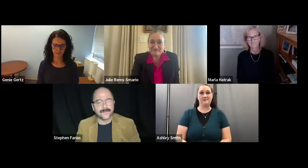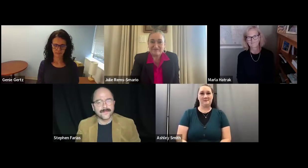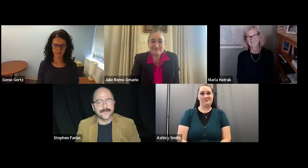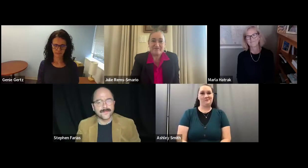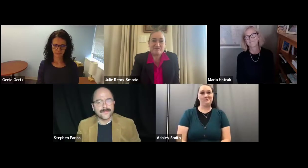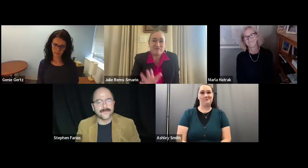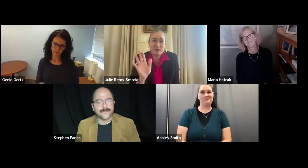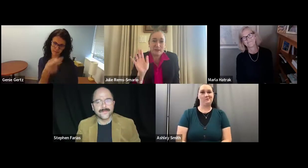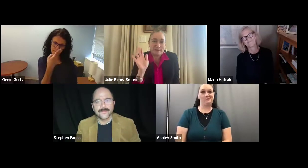communities?